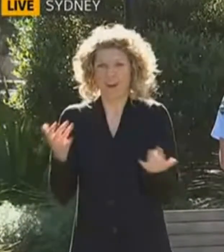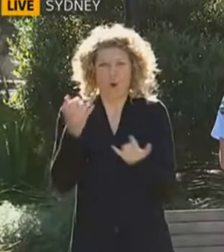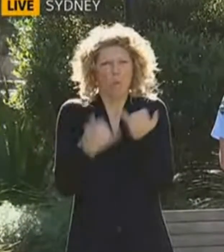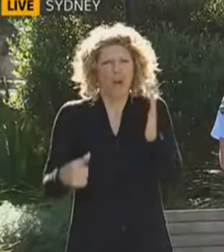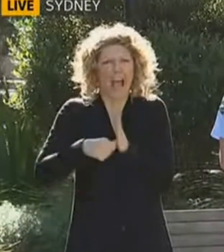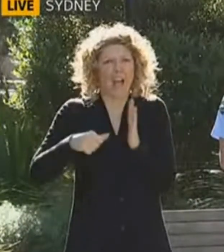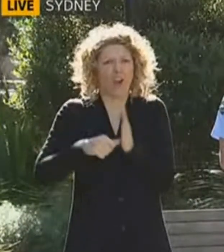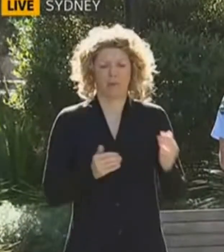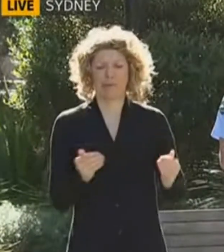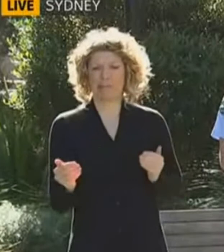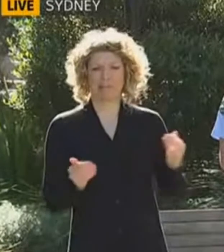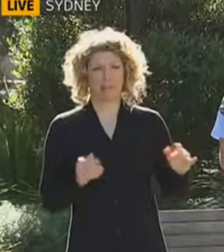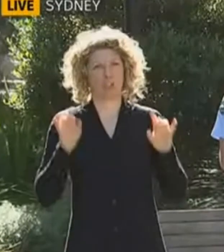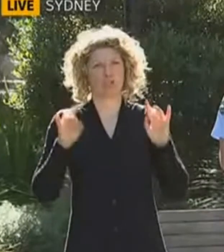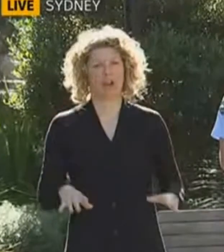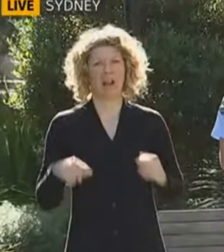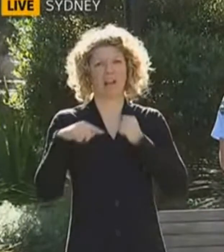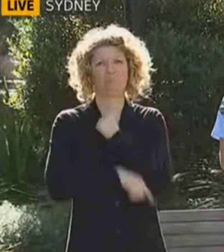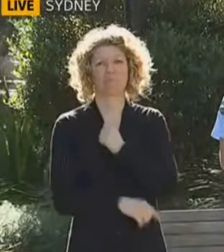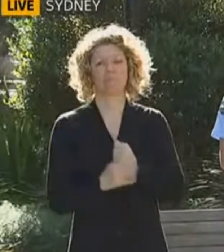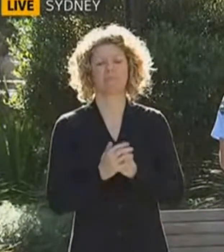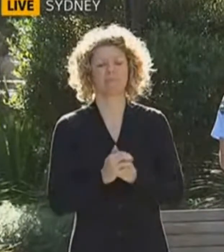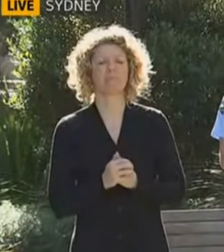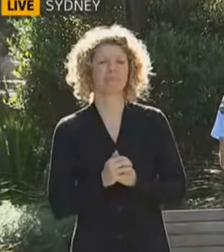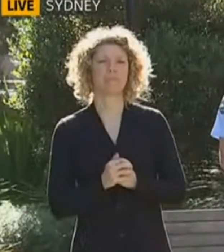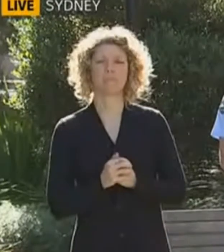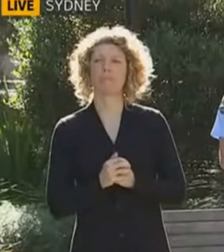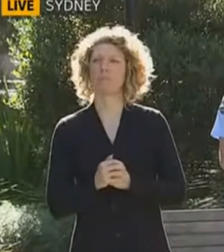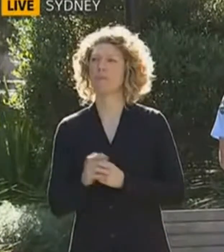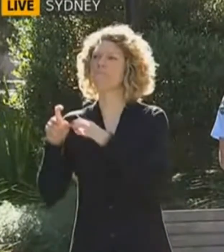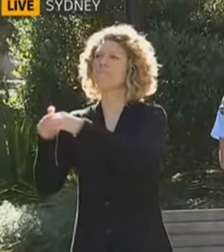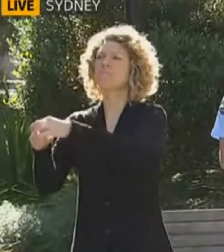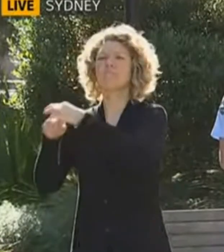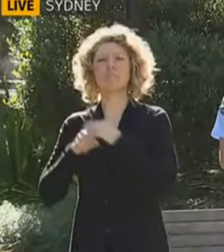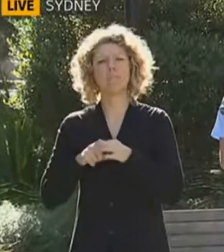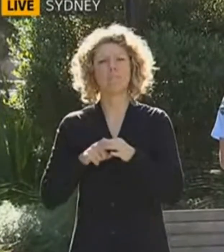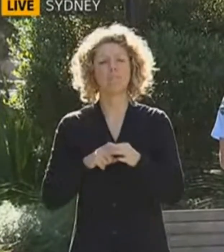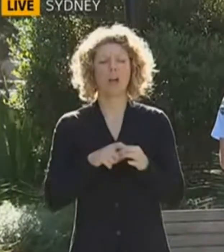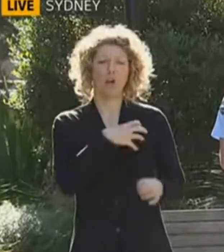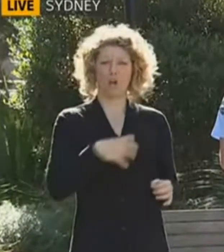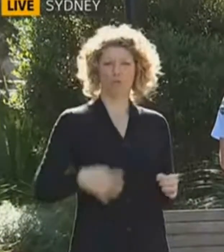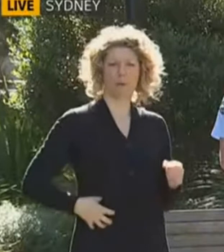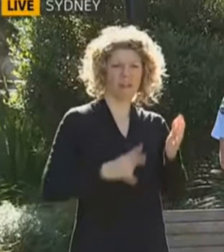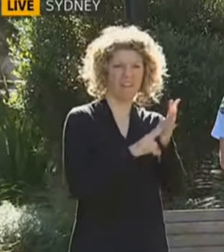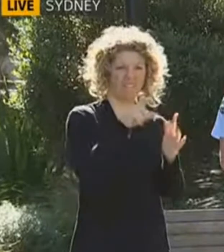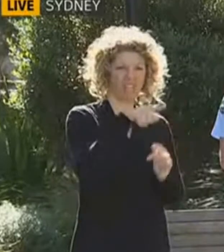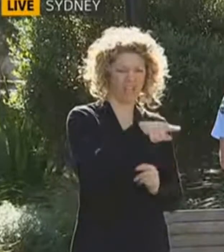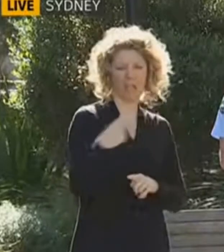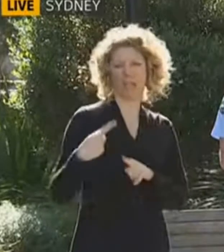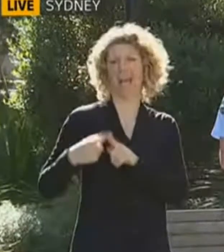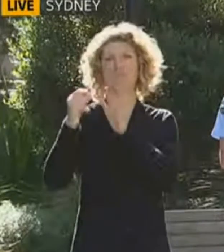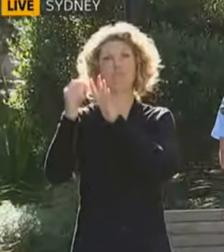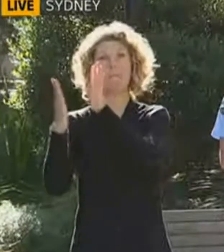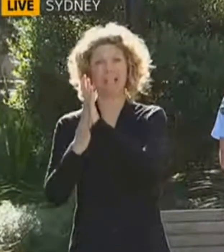having free and open borders with the rest of the nation. When you put the plan to Mr Andrews and Mr Morrison, did they argue against it at all? No, in fact they